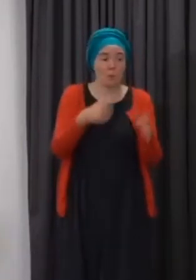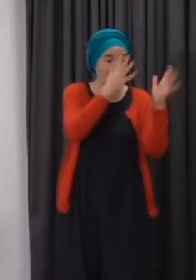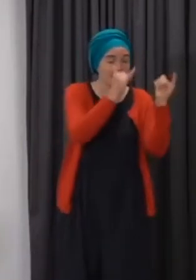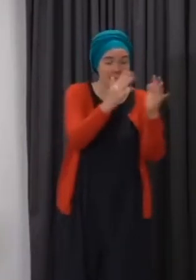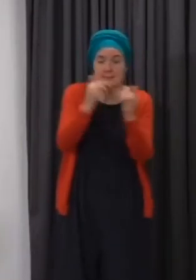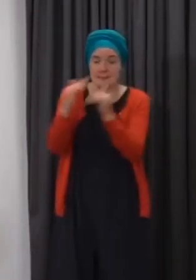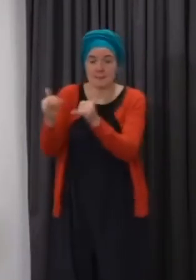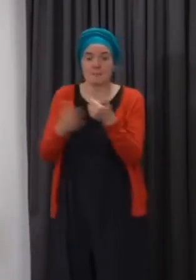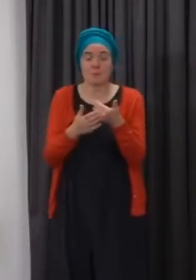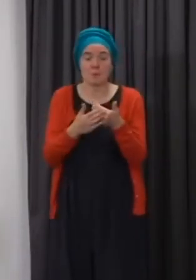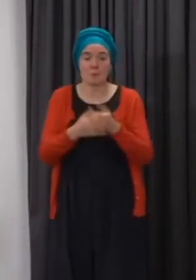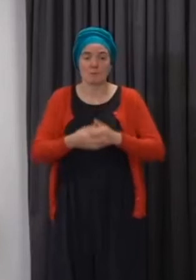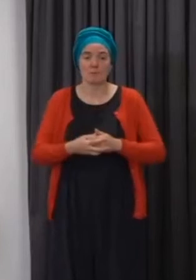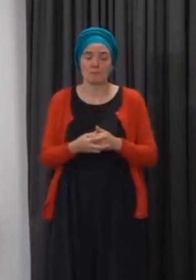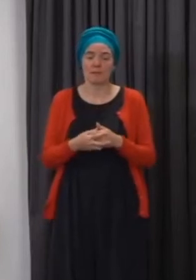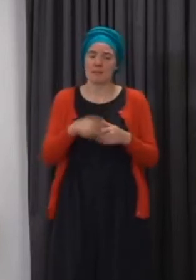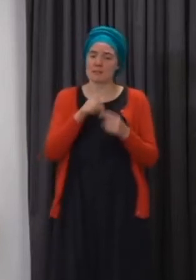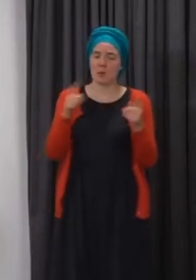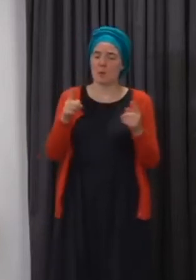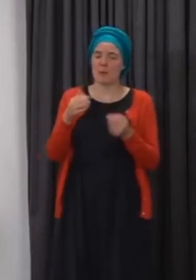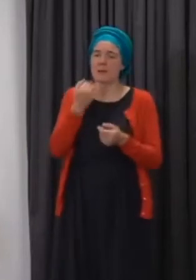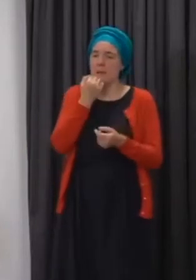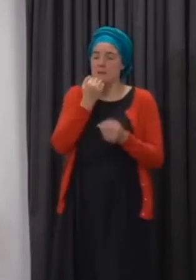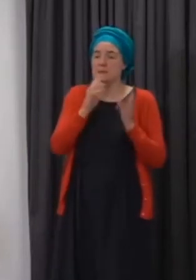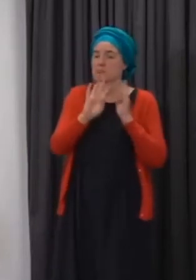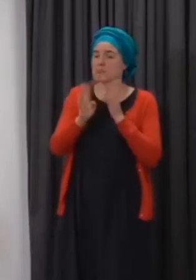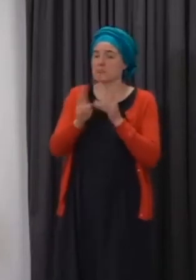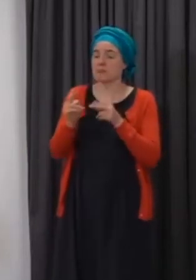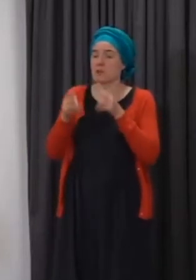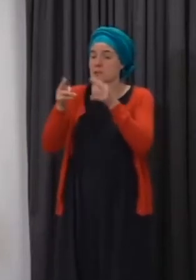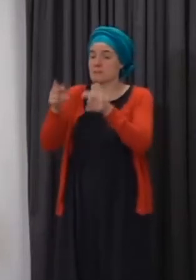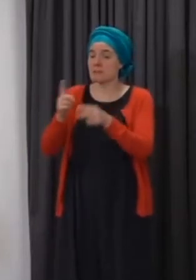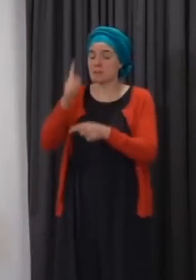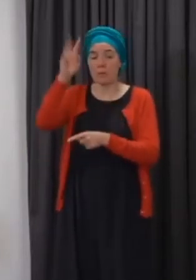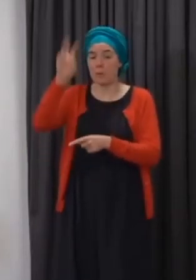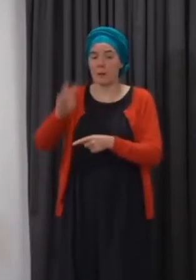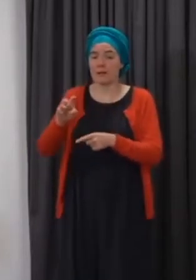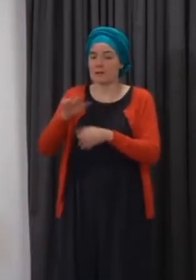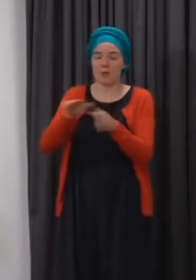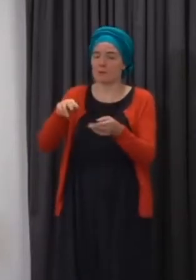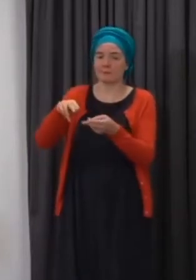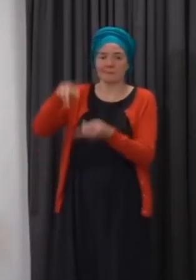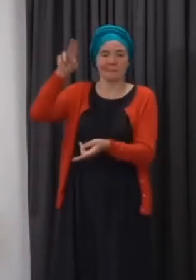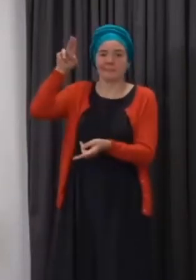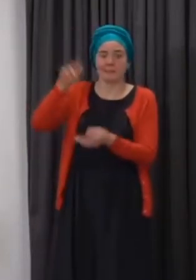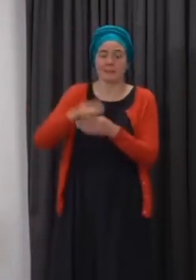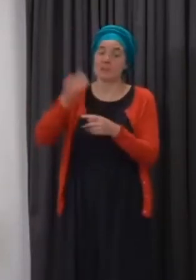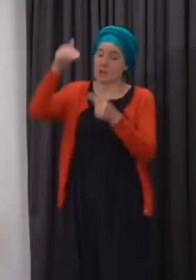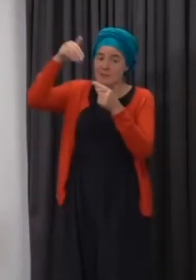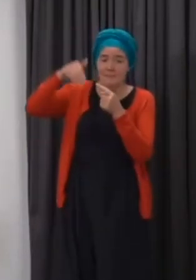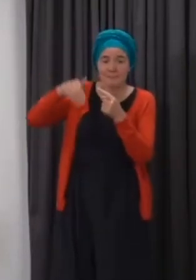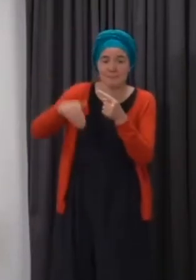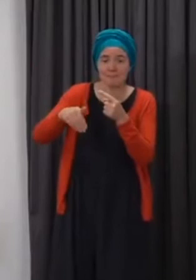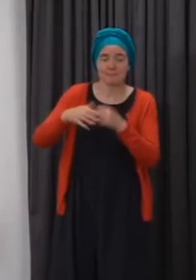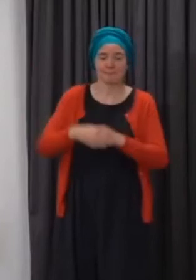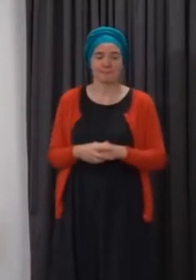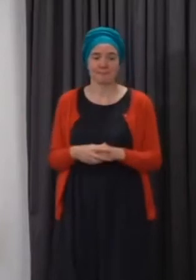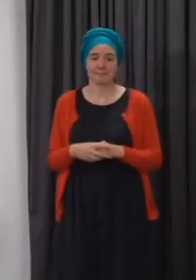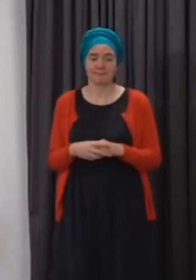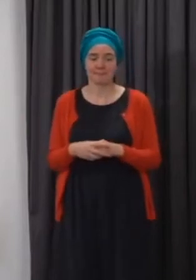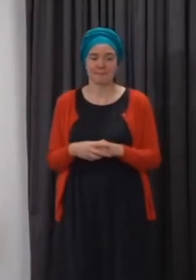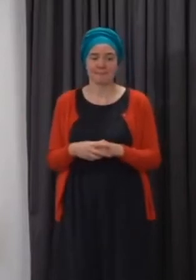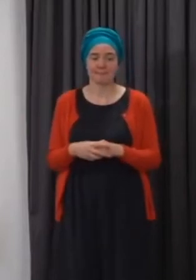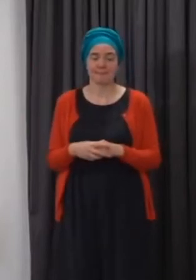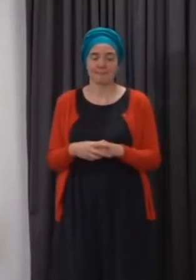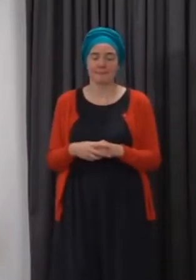higher level of hospital admissions. Cases in hospitals and critical care beds across North Wales have reduced from their peak.